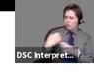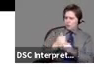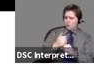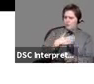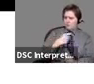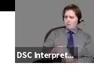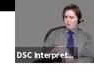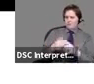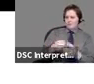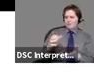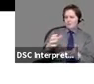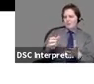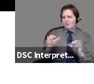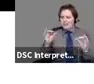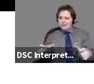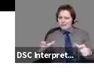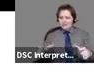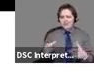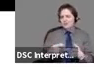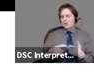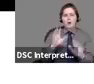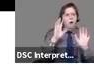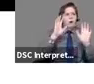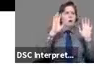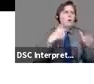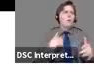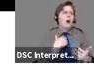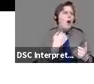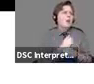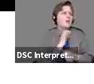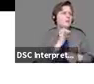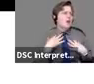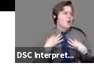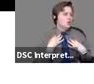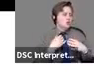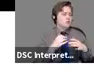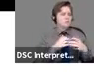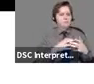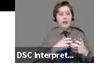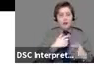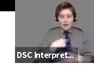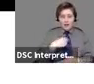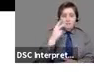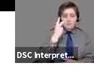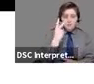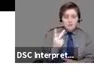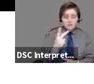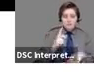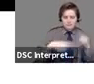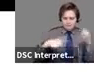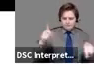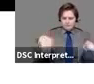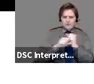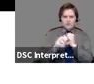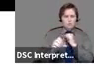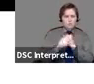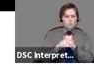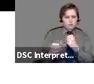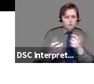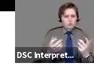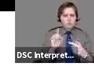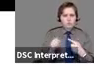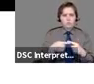special dish? Or, oh my gosh, I love that shirt. I actually have seen various commercials